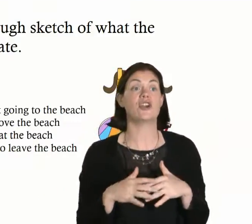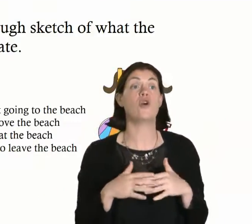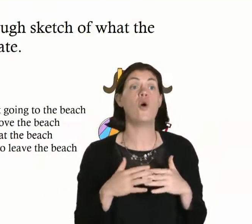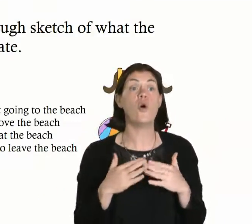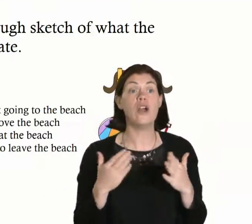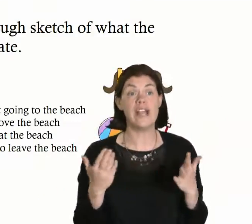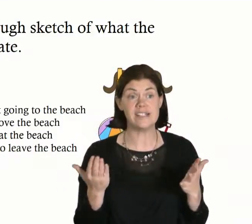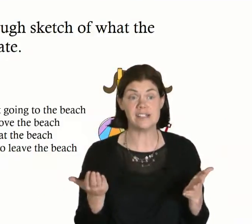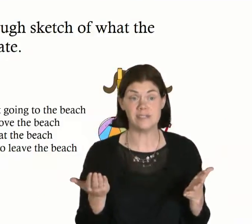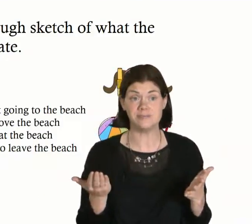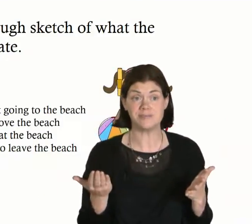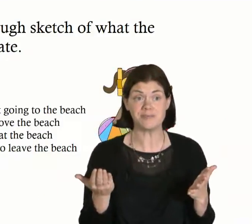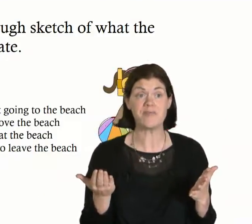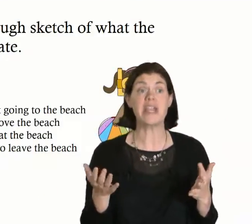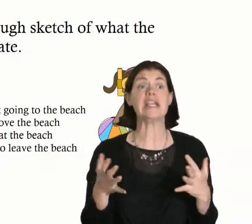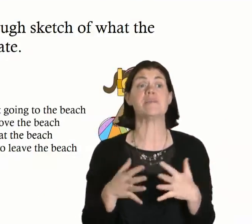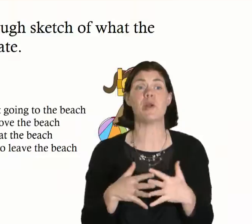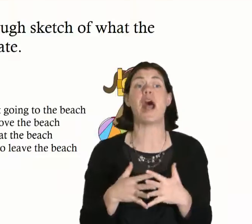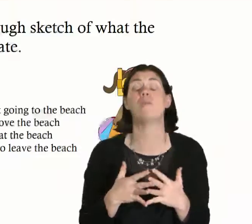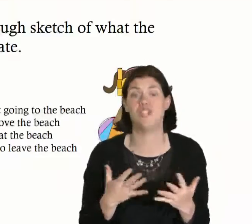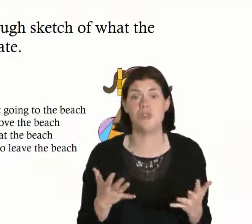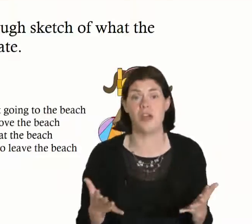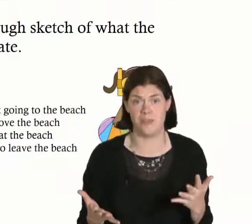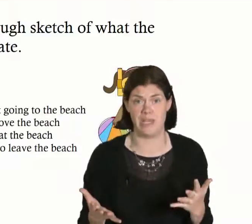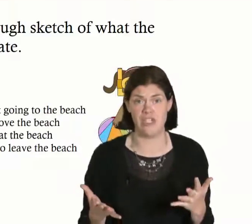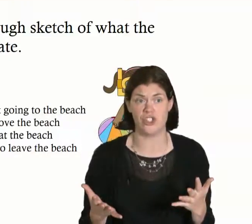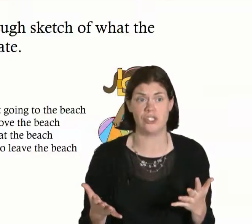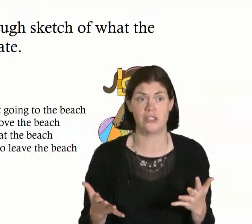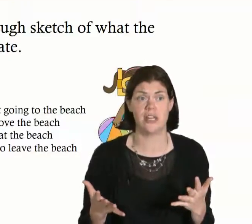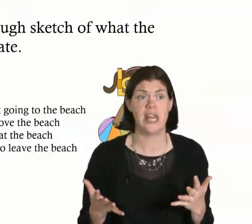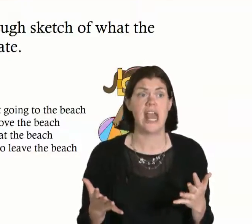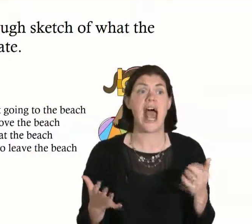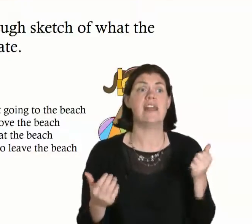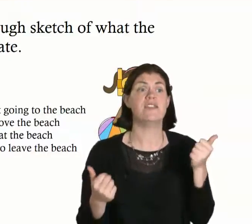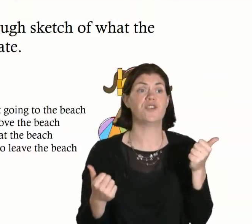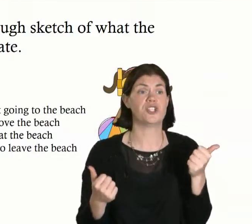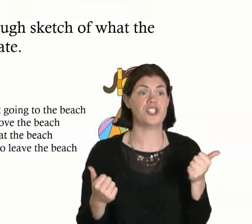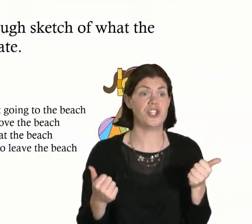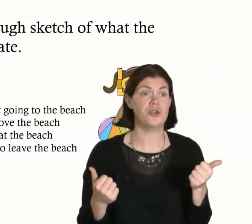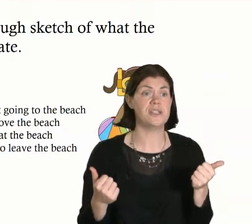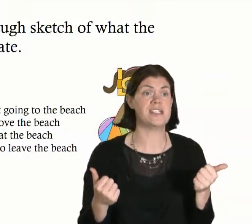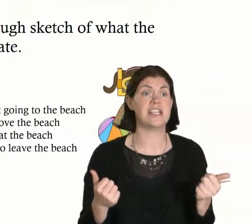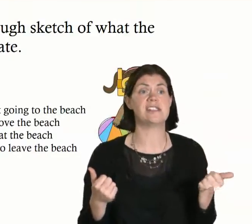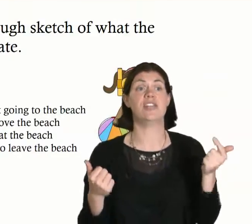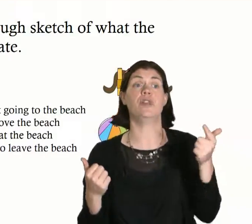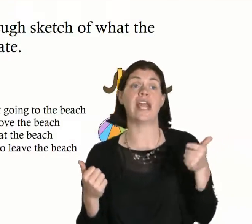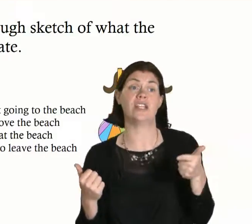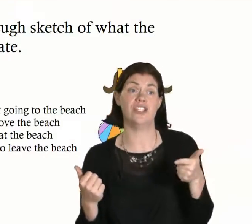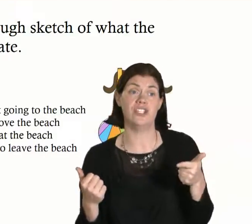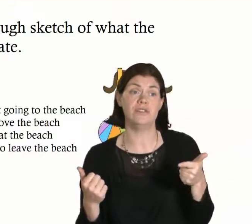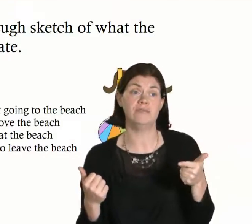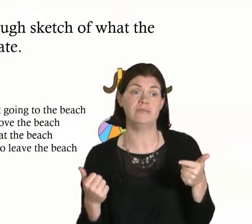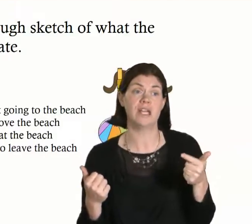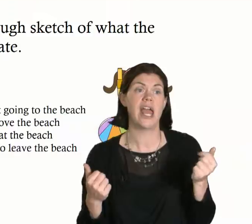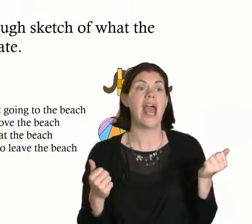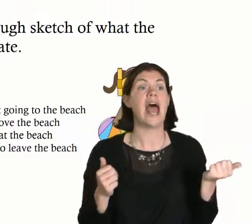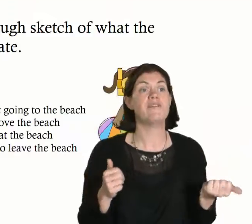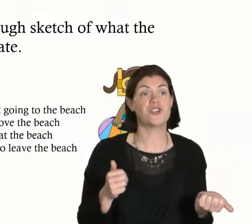Then your chorus is about how much you love the beach. And then verse 2 is things that you like to